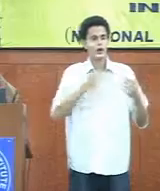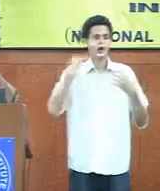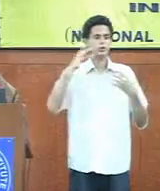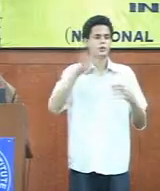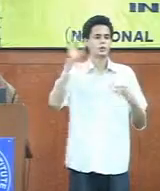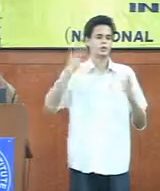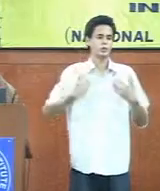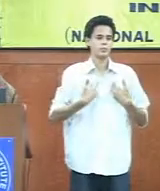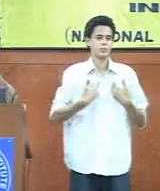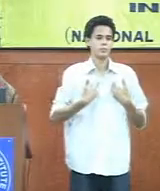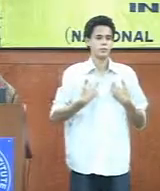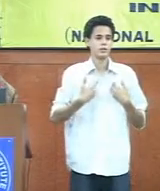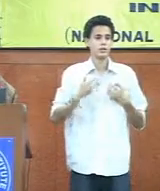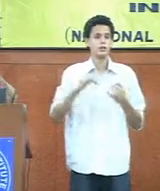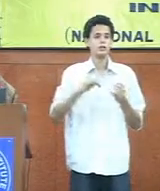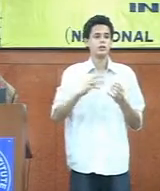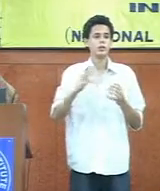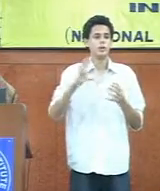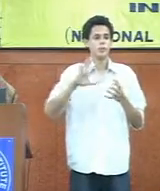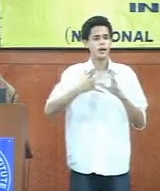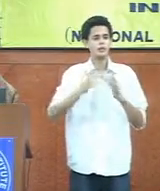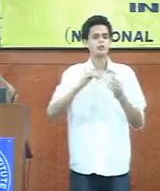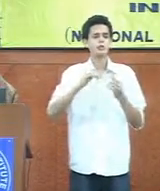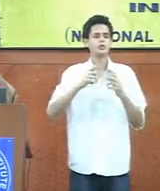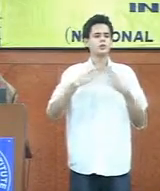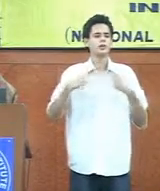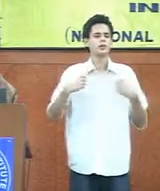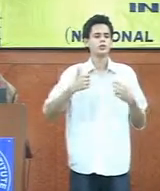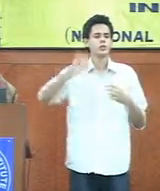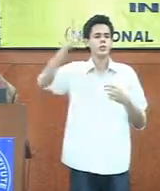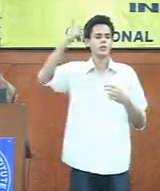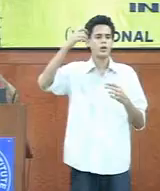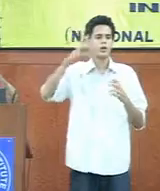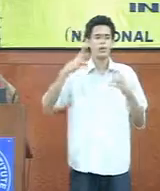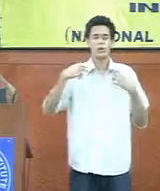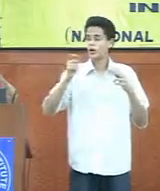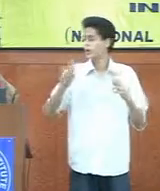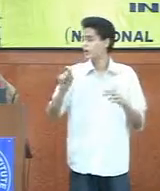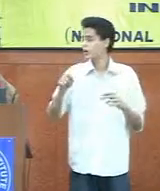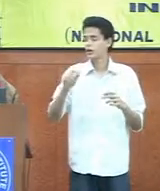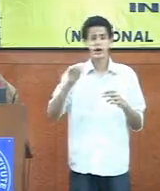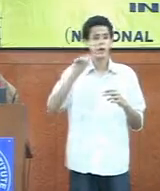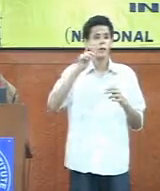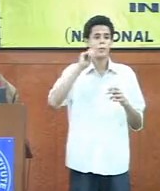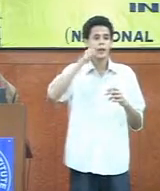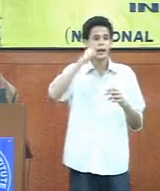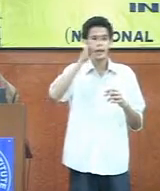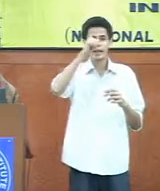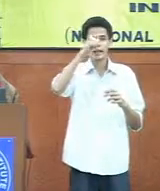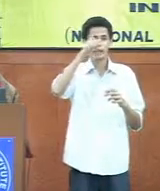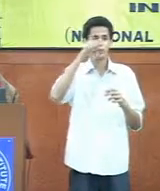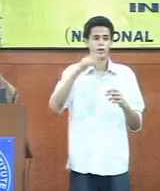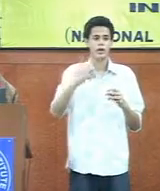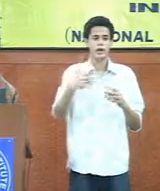was created by the Supreme Court, which held that no male Hindu